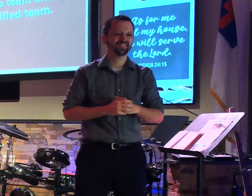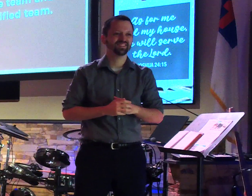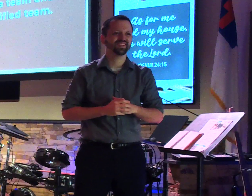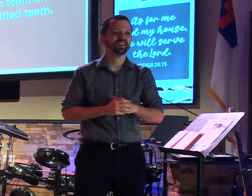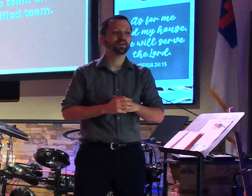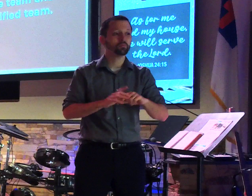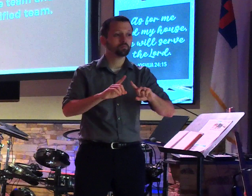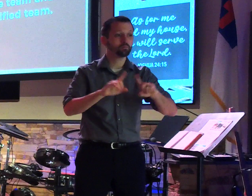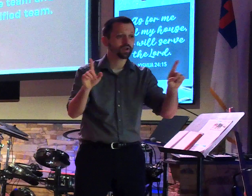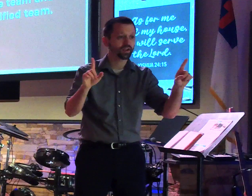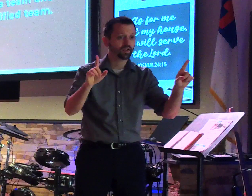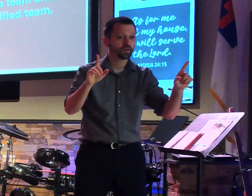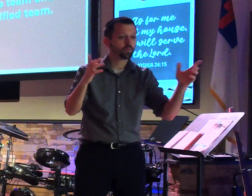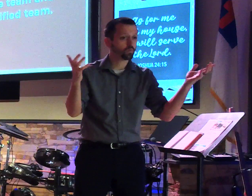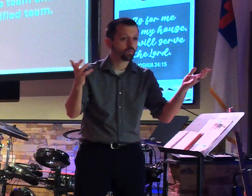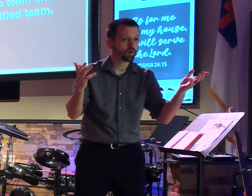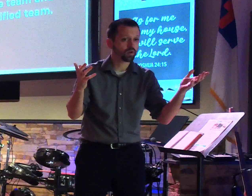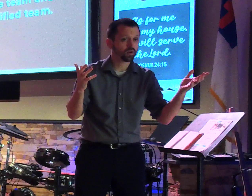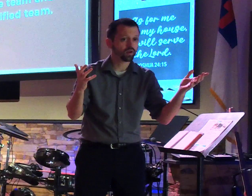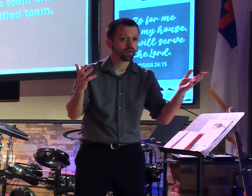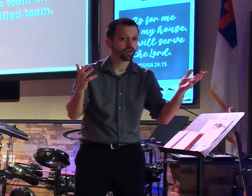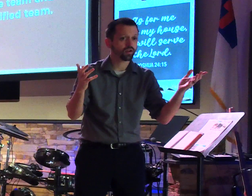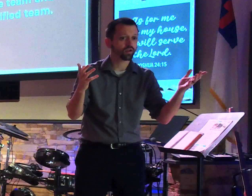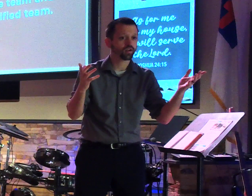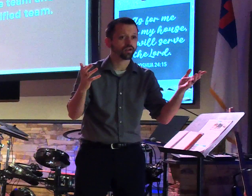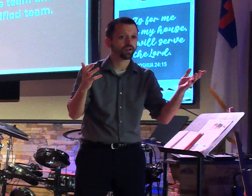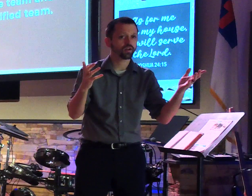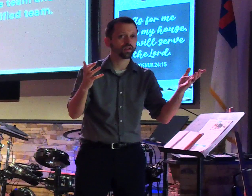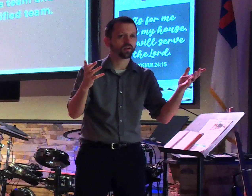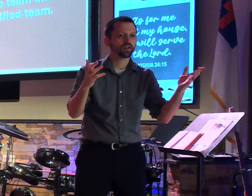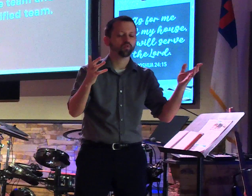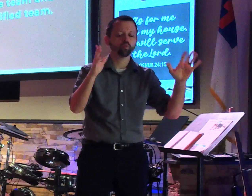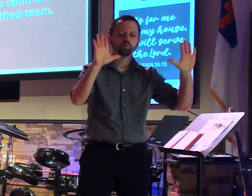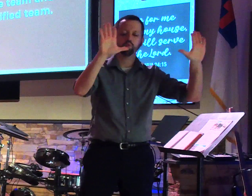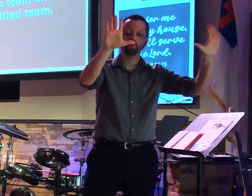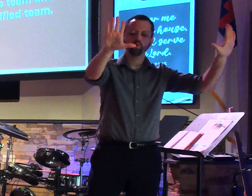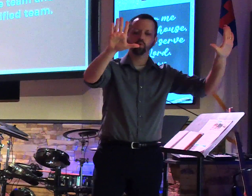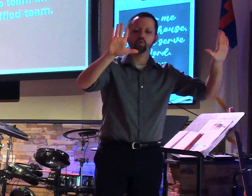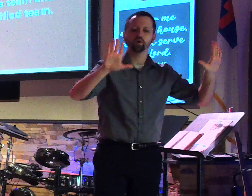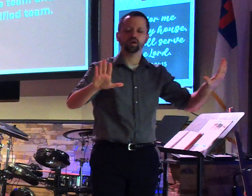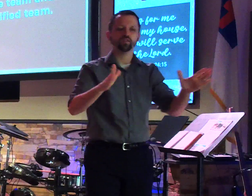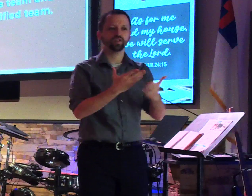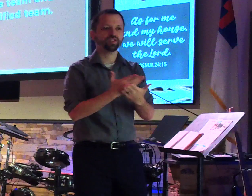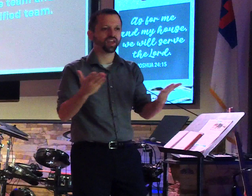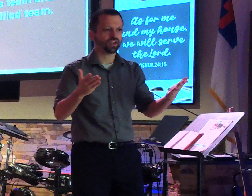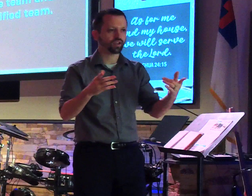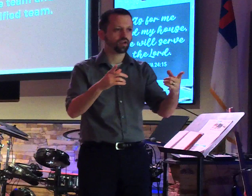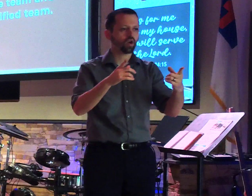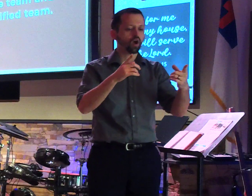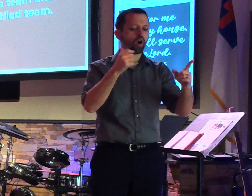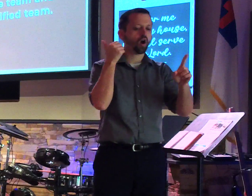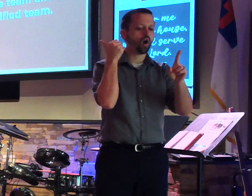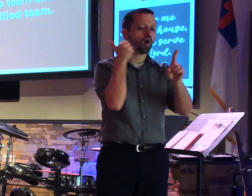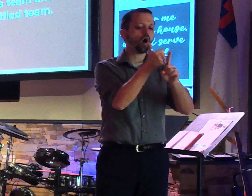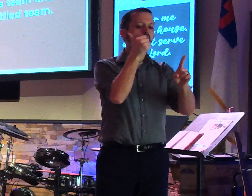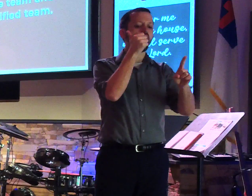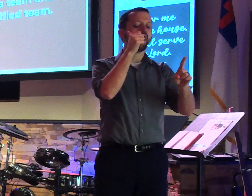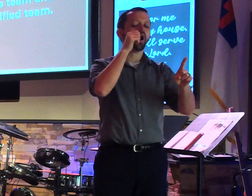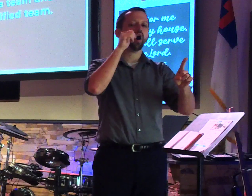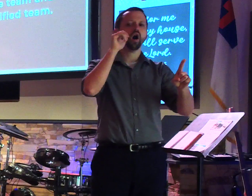But here's the thing. It's a wonderful, glorious day when you realize, hold